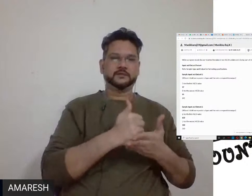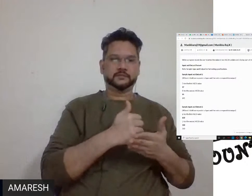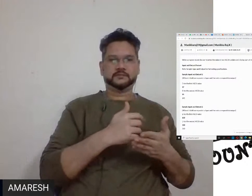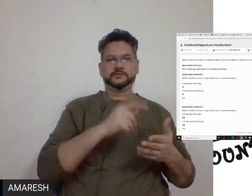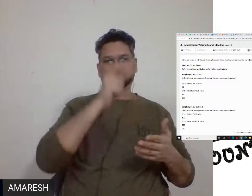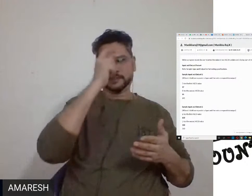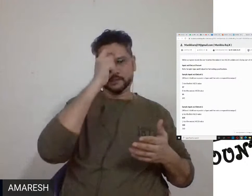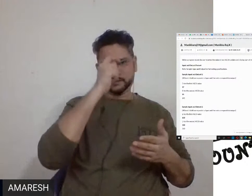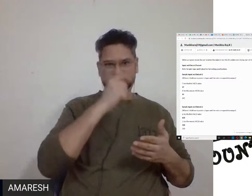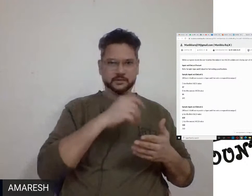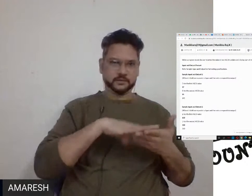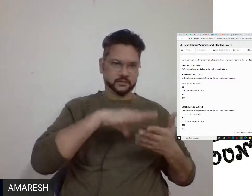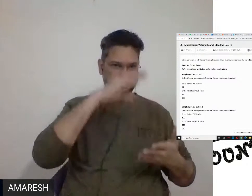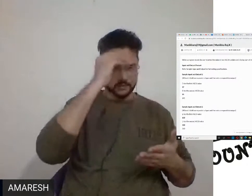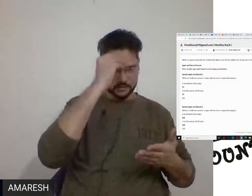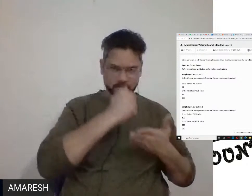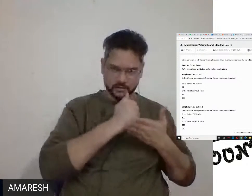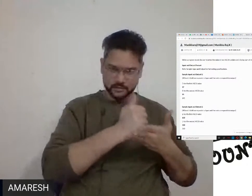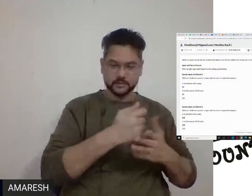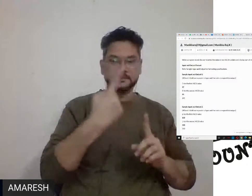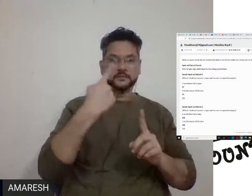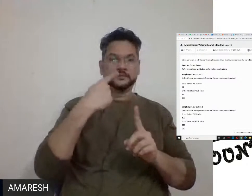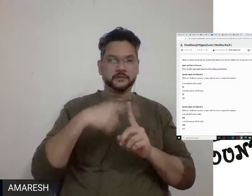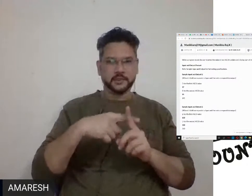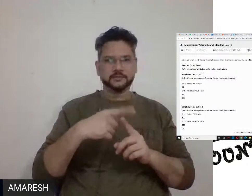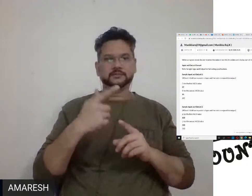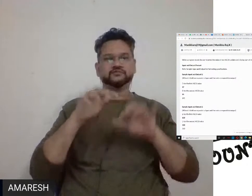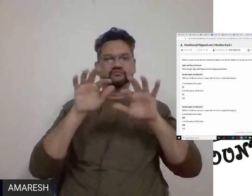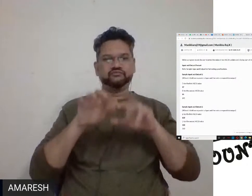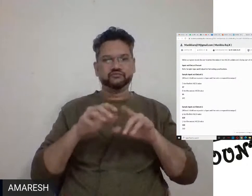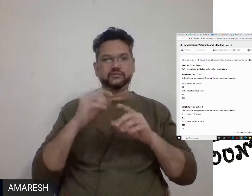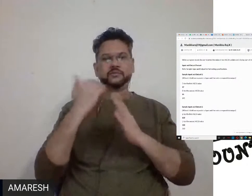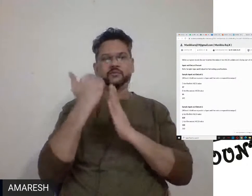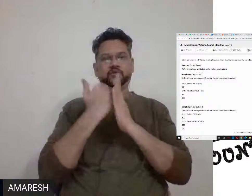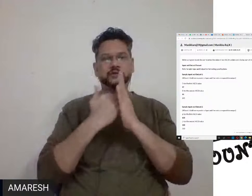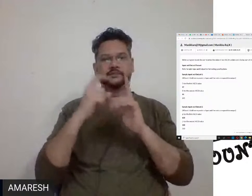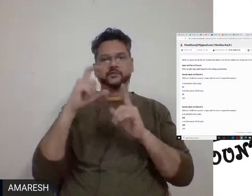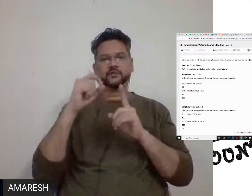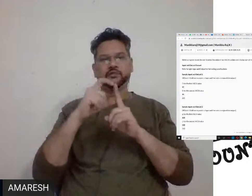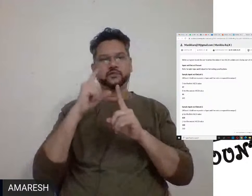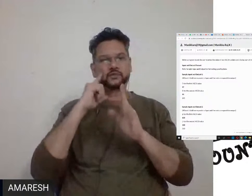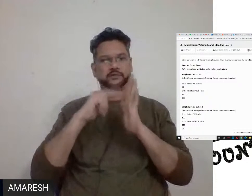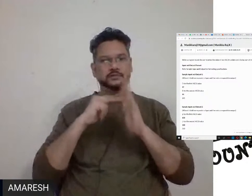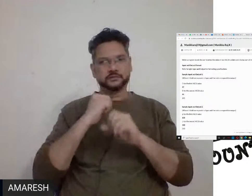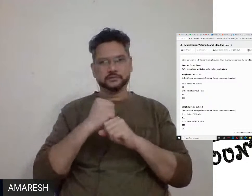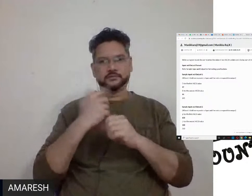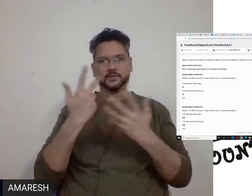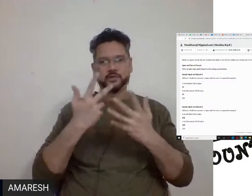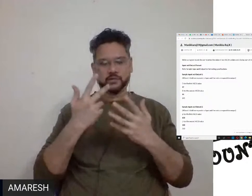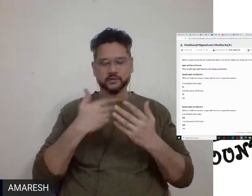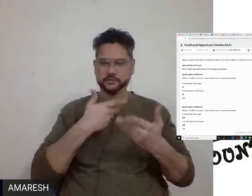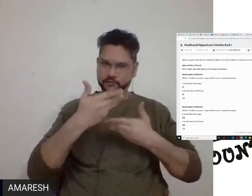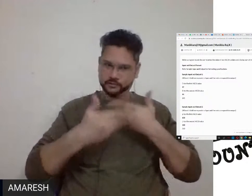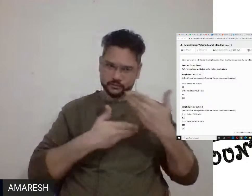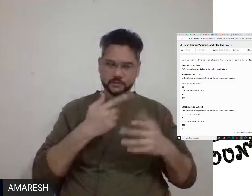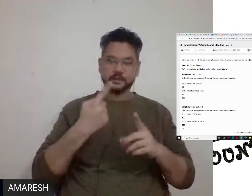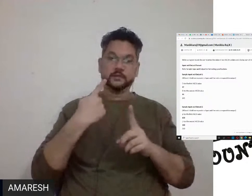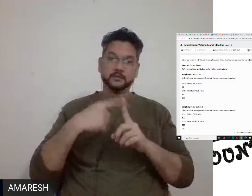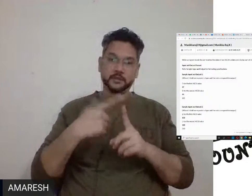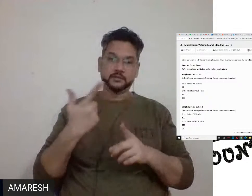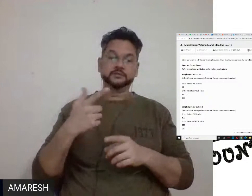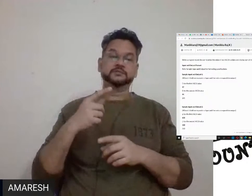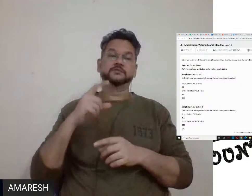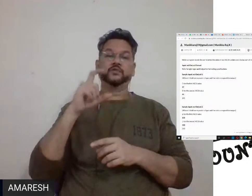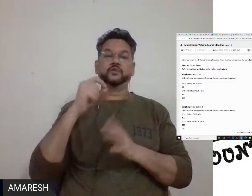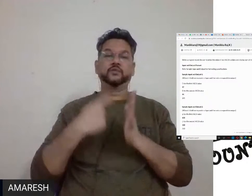the coding and some of these other things. We are also adding courses in core banking. We are adding courses